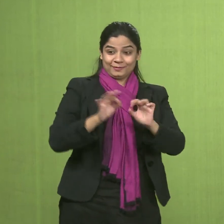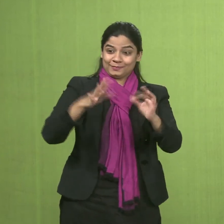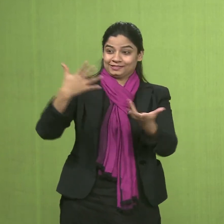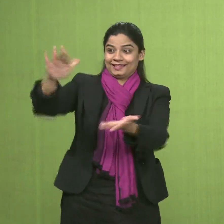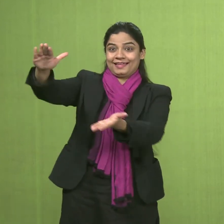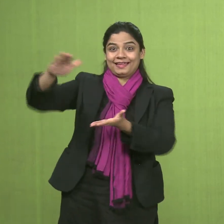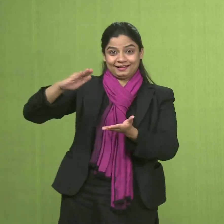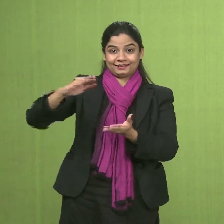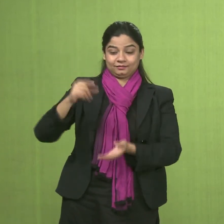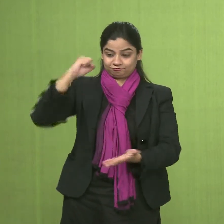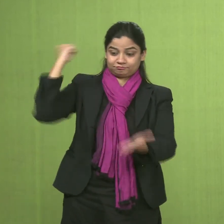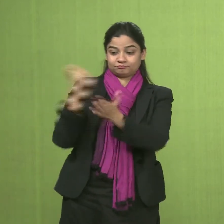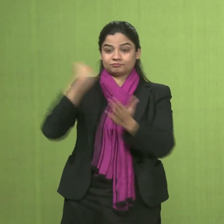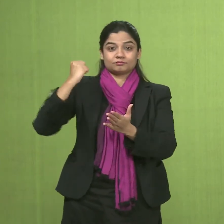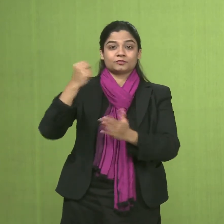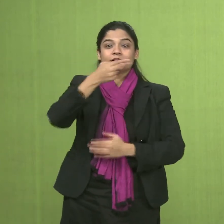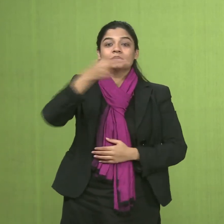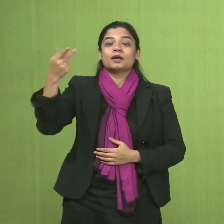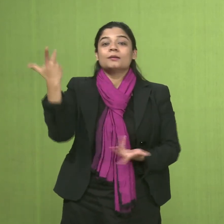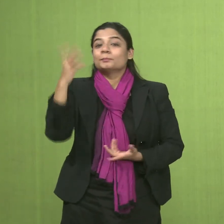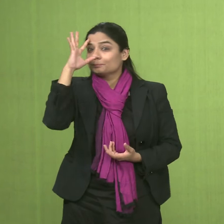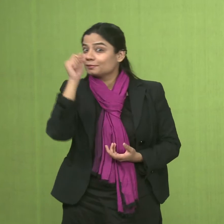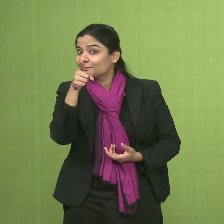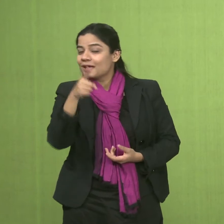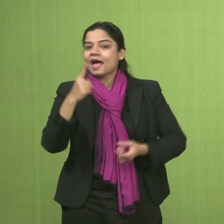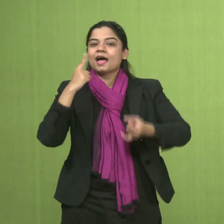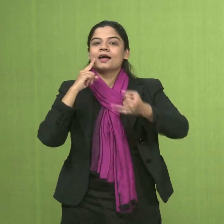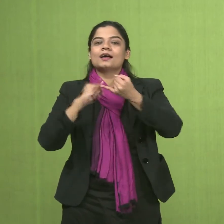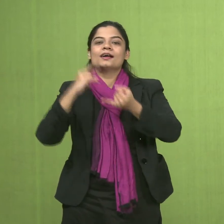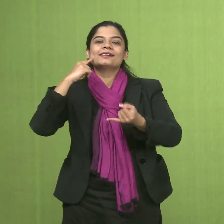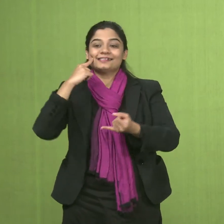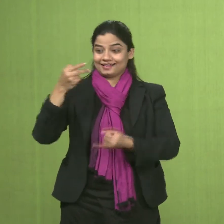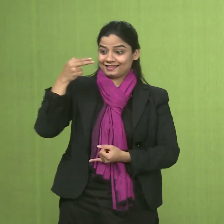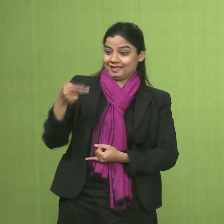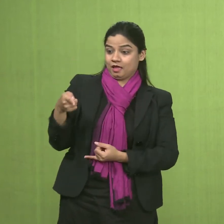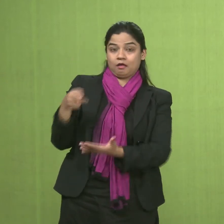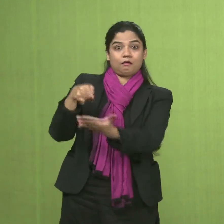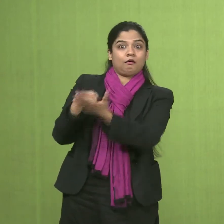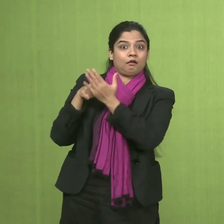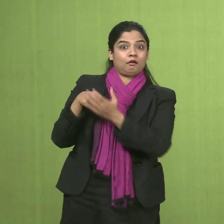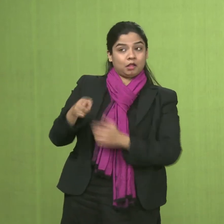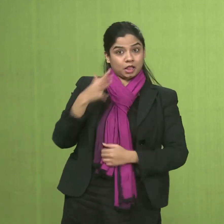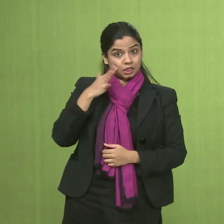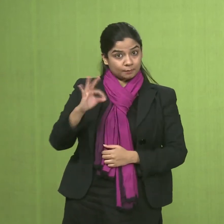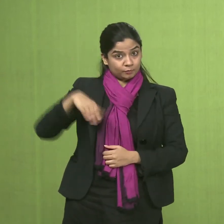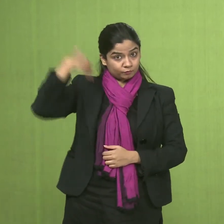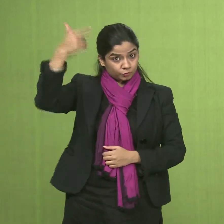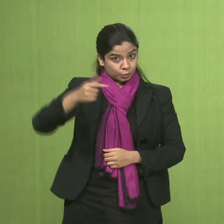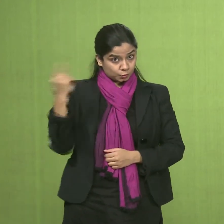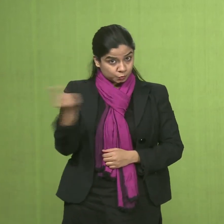Electrical equipments that are bought with ISI mark are good ones. Is it important